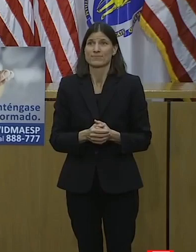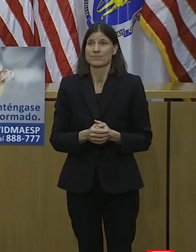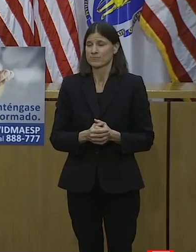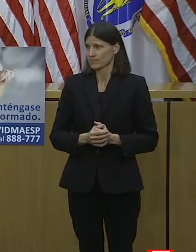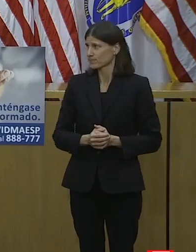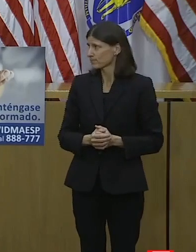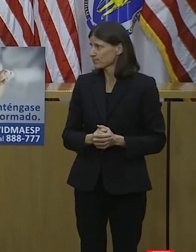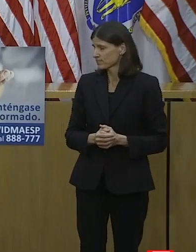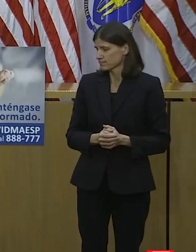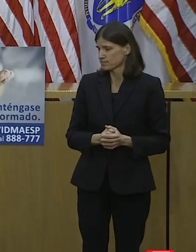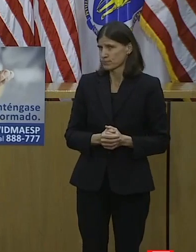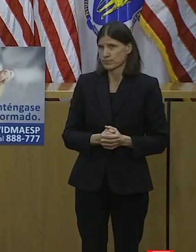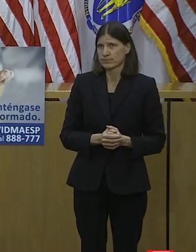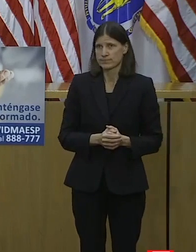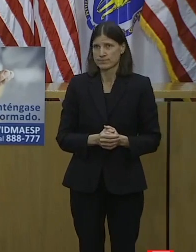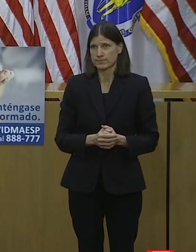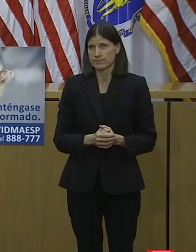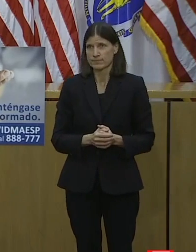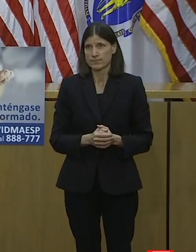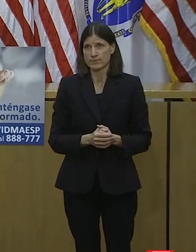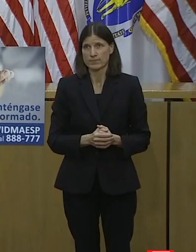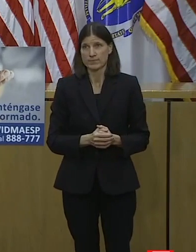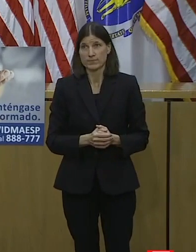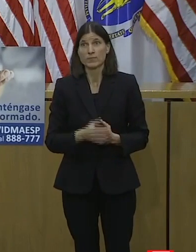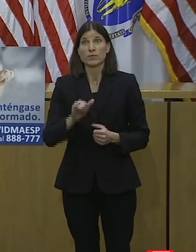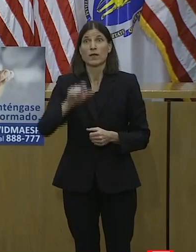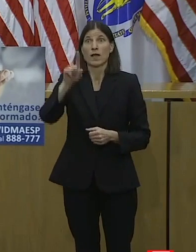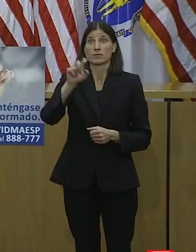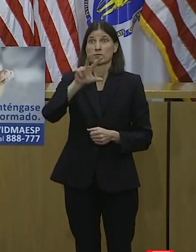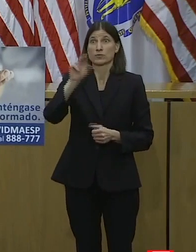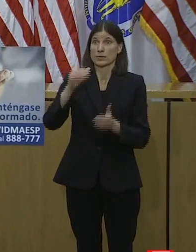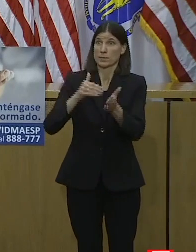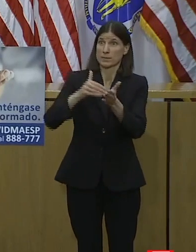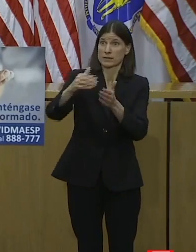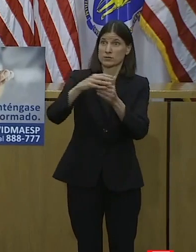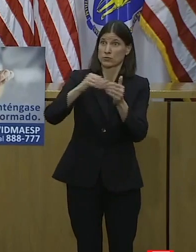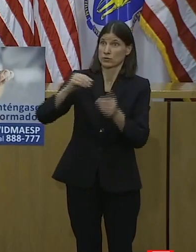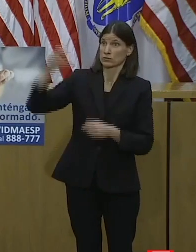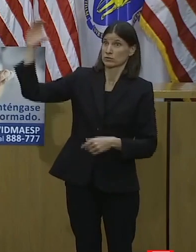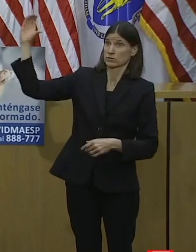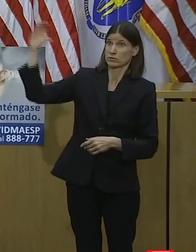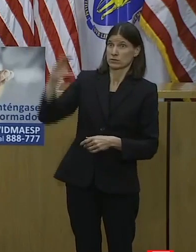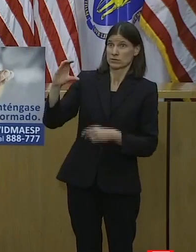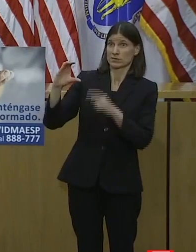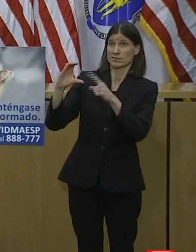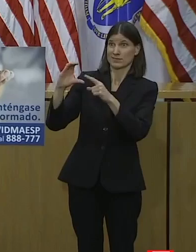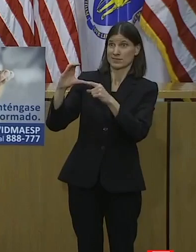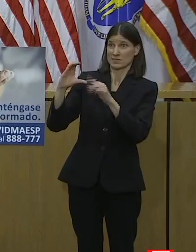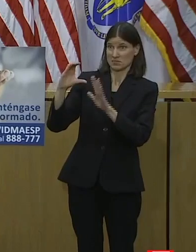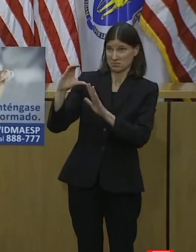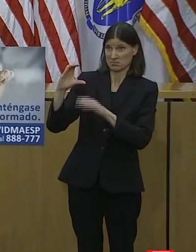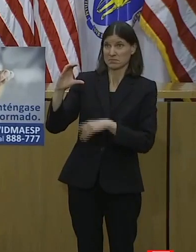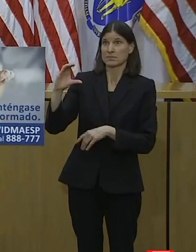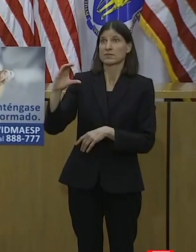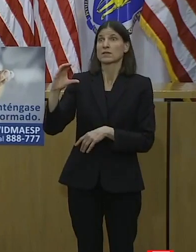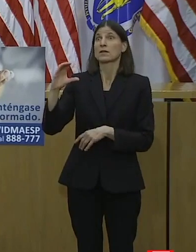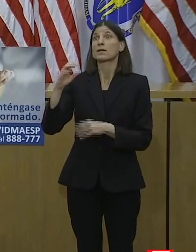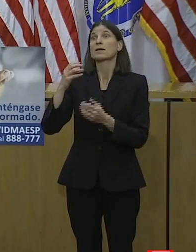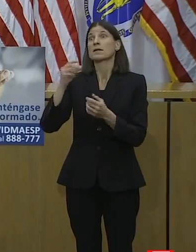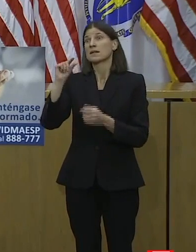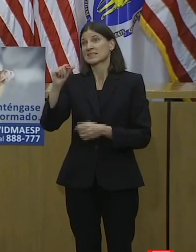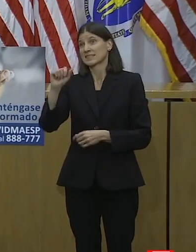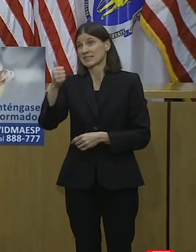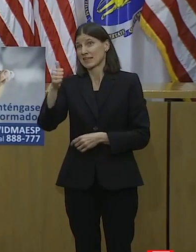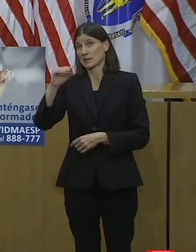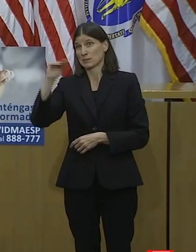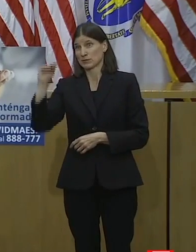In addition to the $130 million, not included in this figure is also a 10% rate increase for rest homes, which is a different